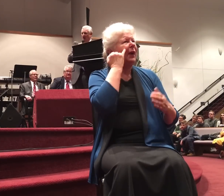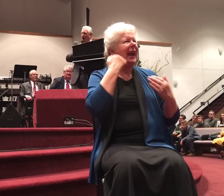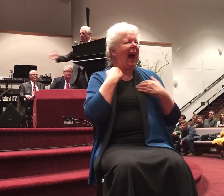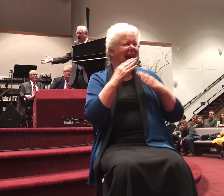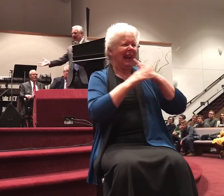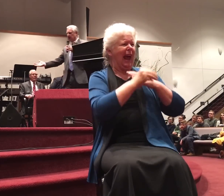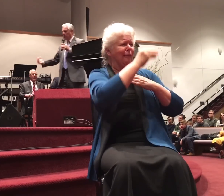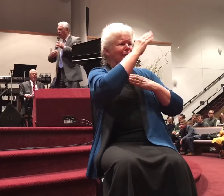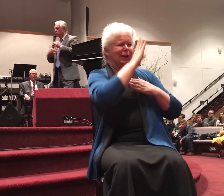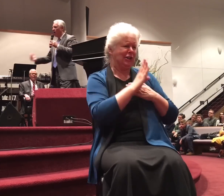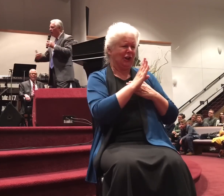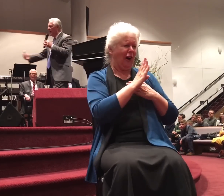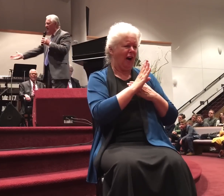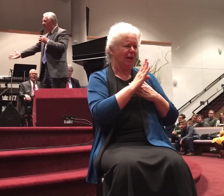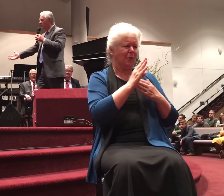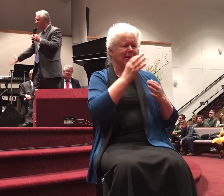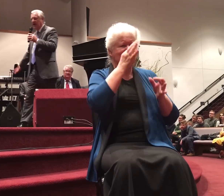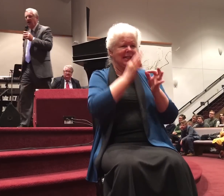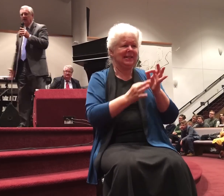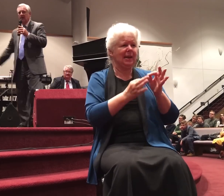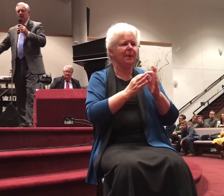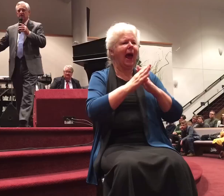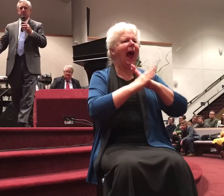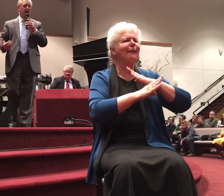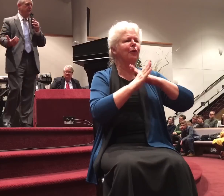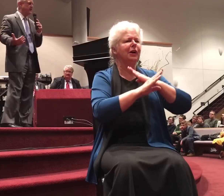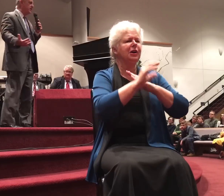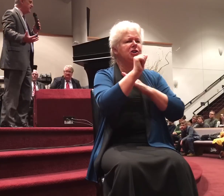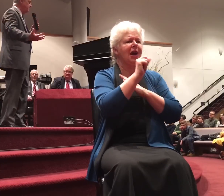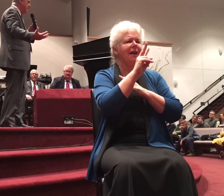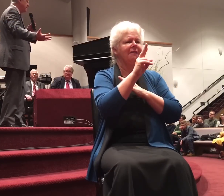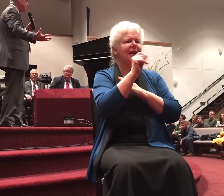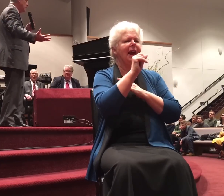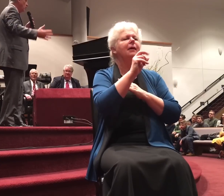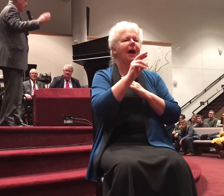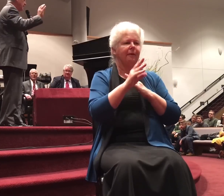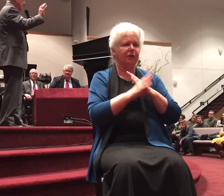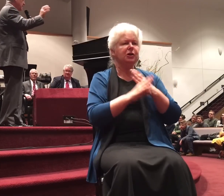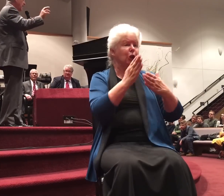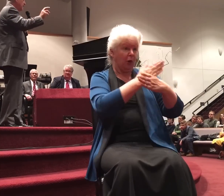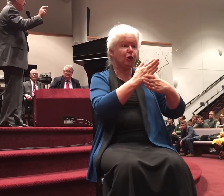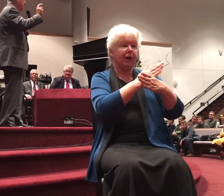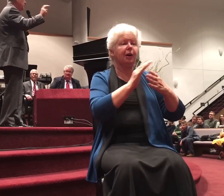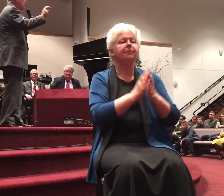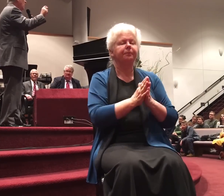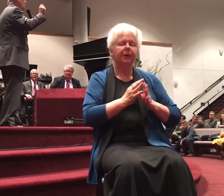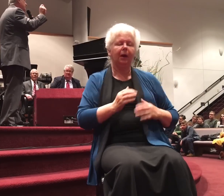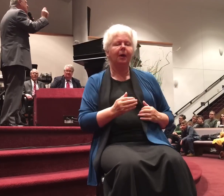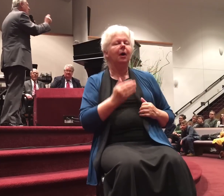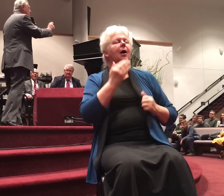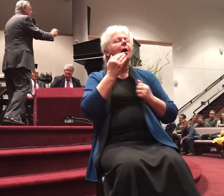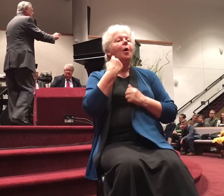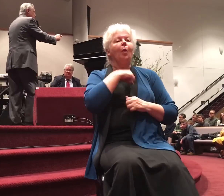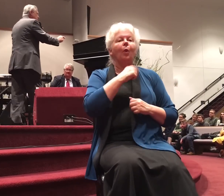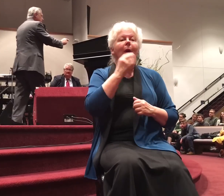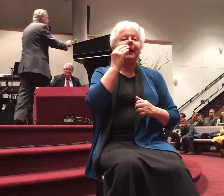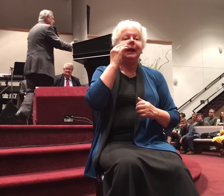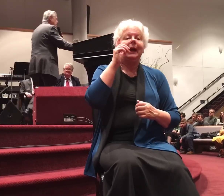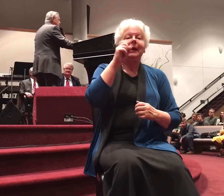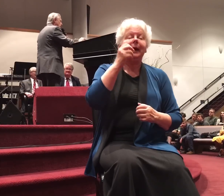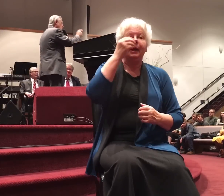If all God could do was what we know to tell him, there's not much he could fix. We need a God that can do what we don't know